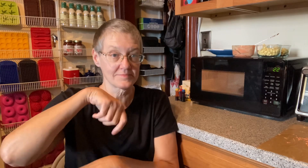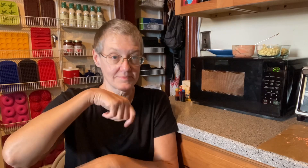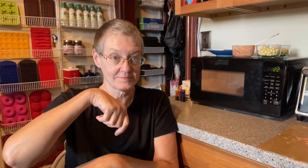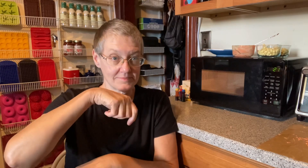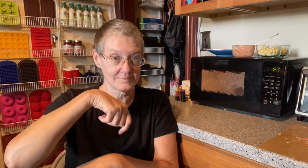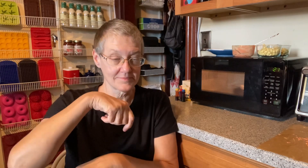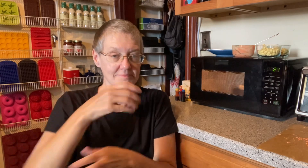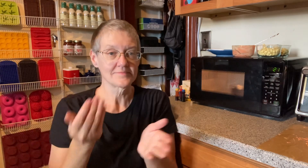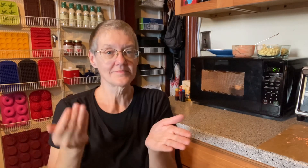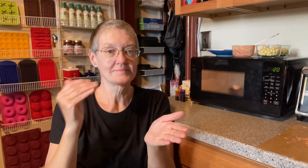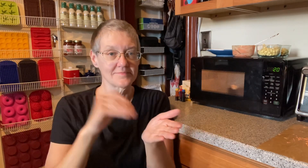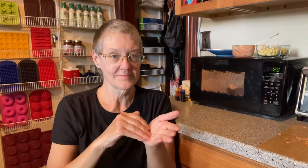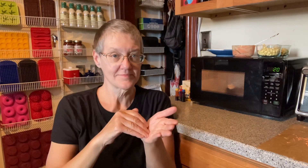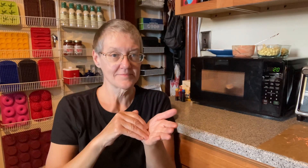Stir it, then again,